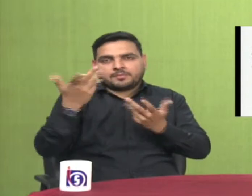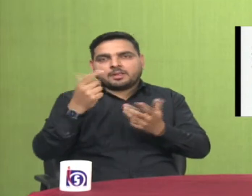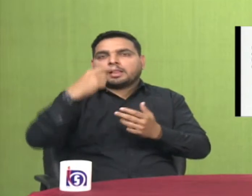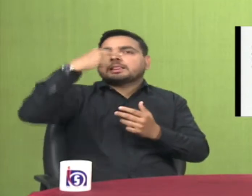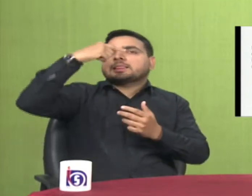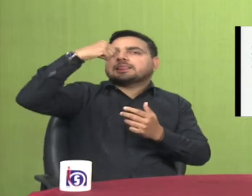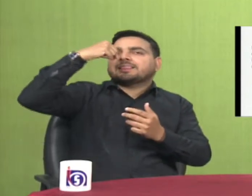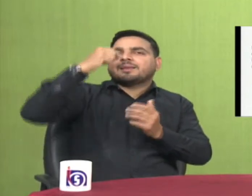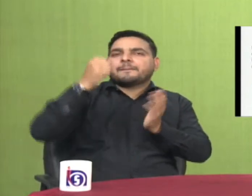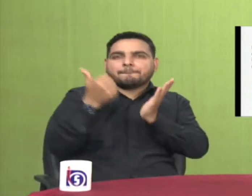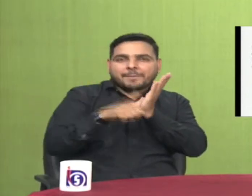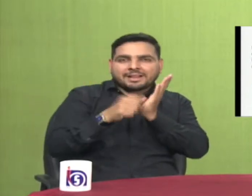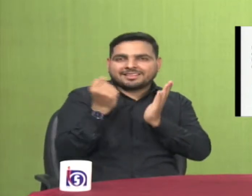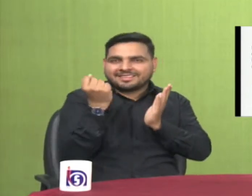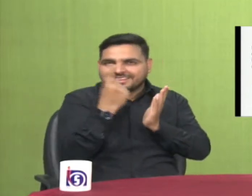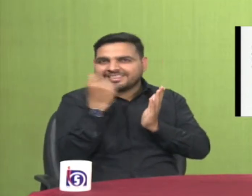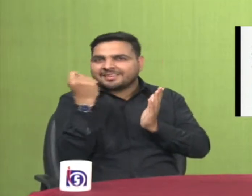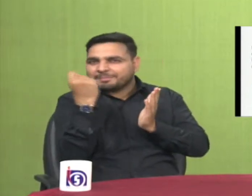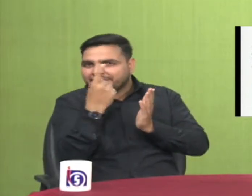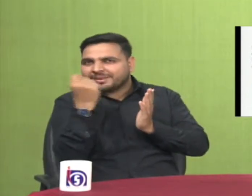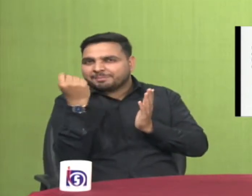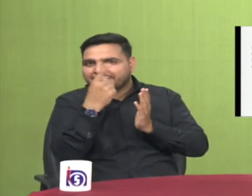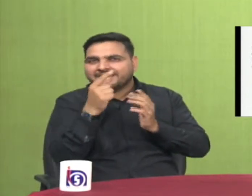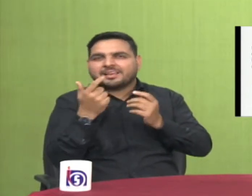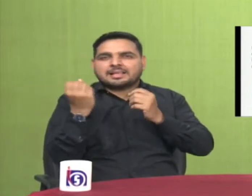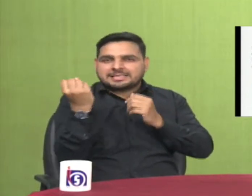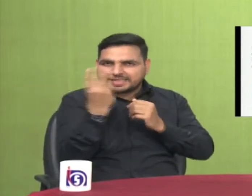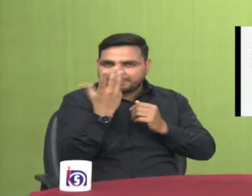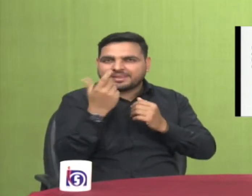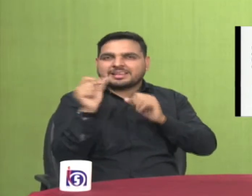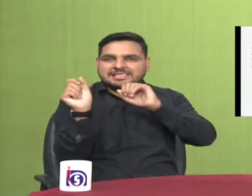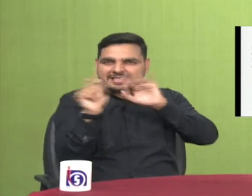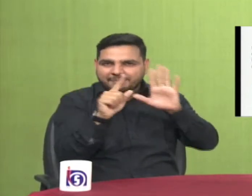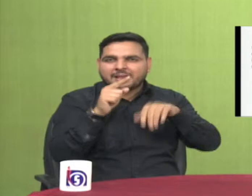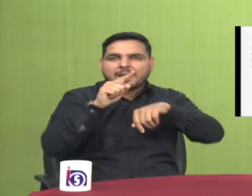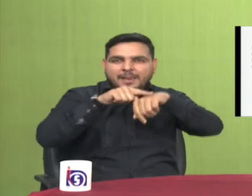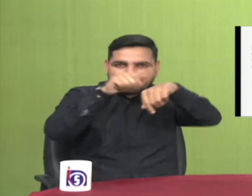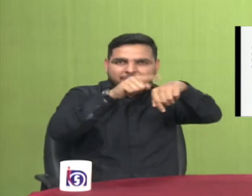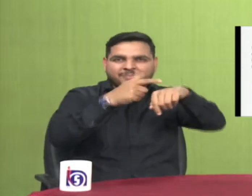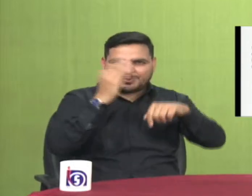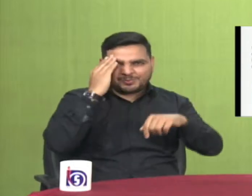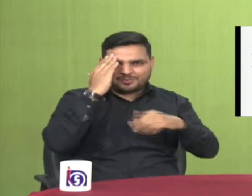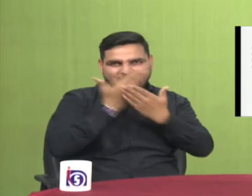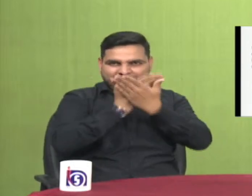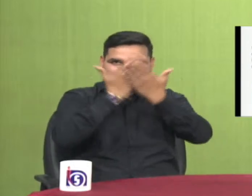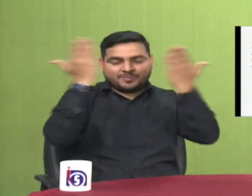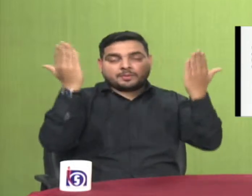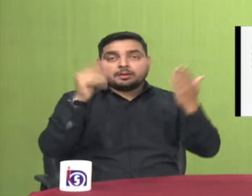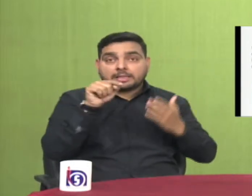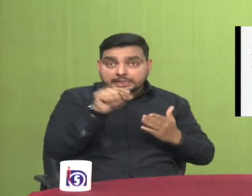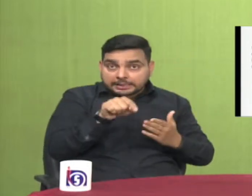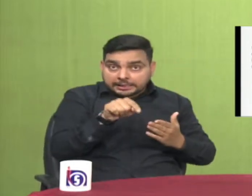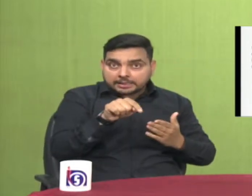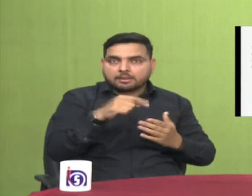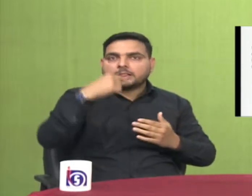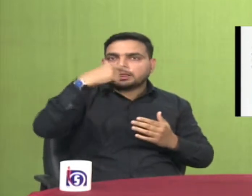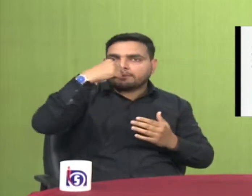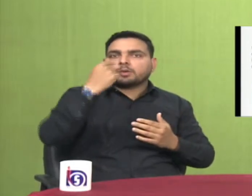regularly against communicable diseases, as it increases their body resistance,